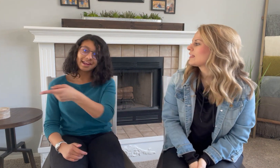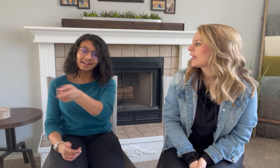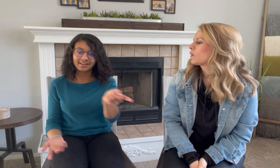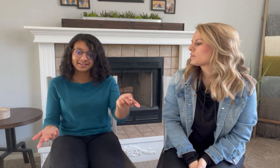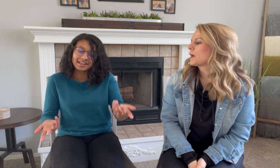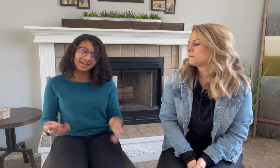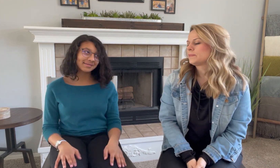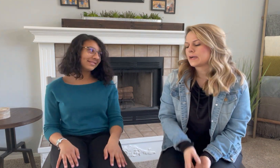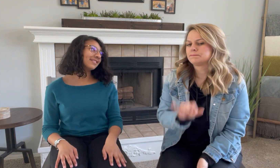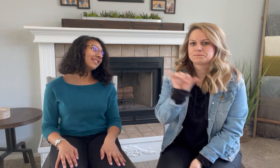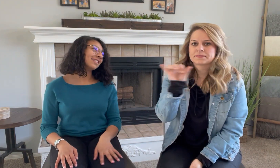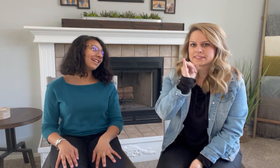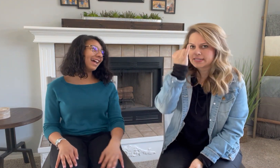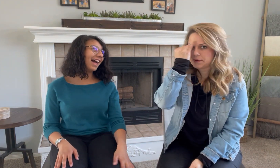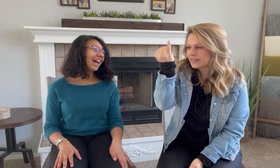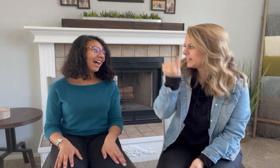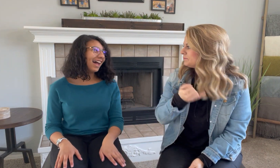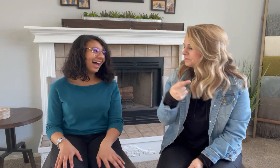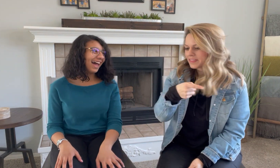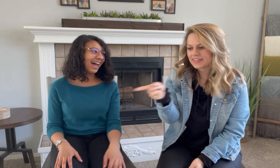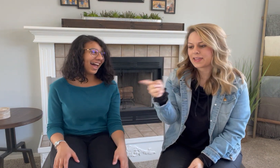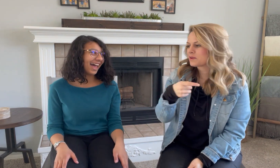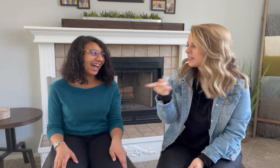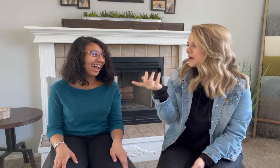They or them. Yep, same idea. They or them.